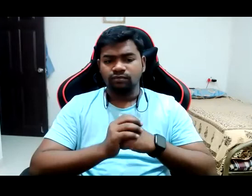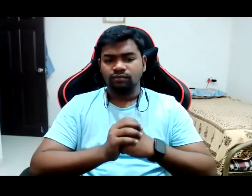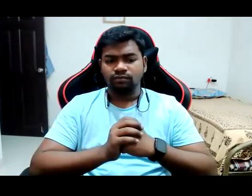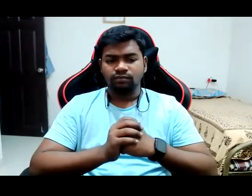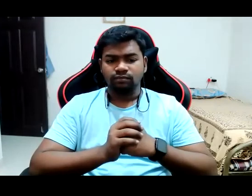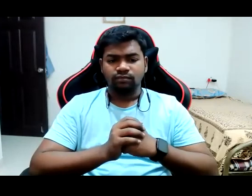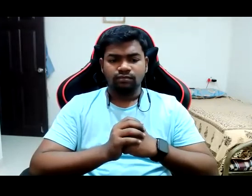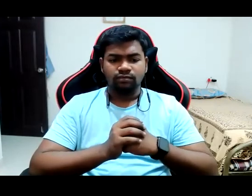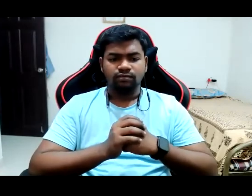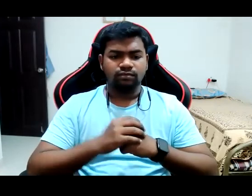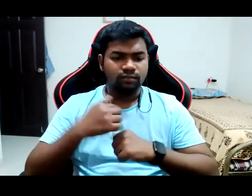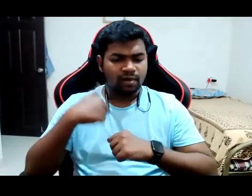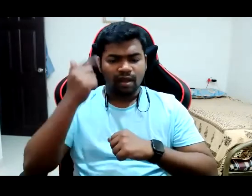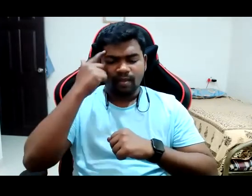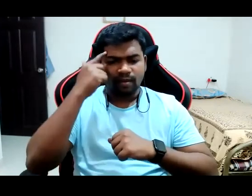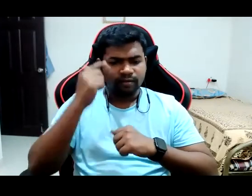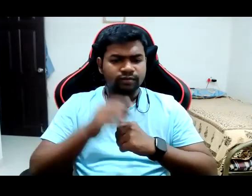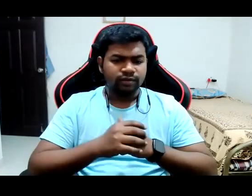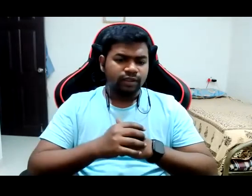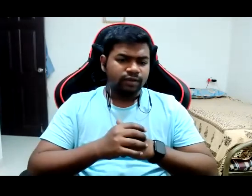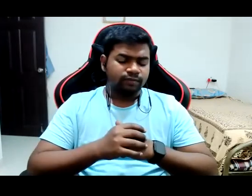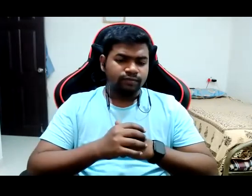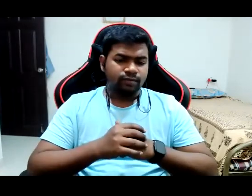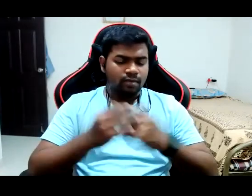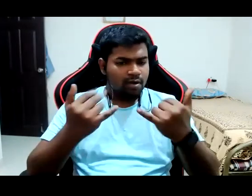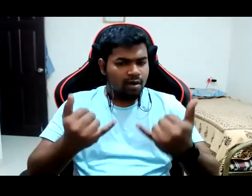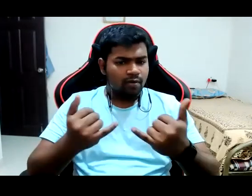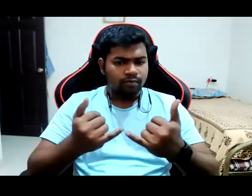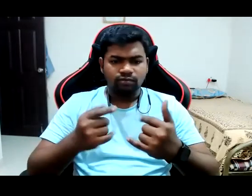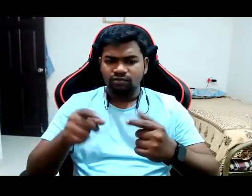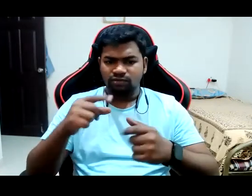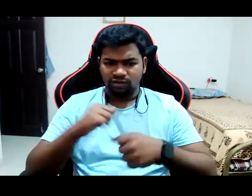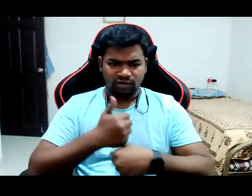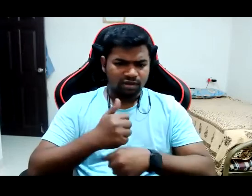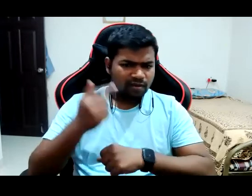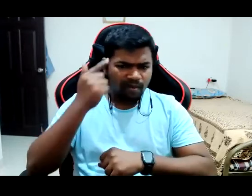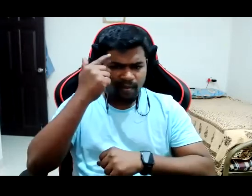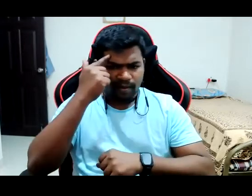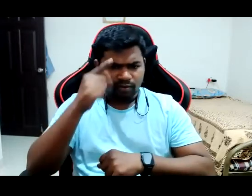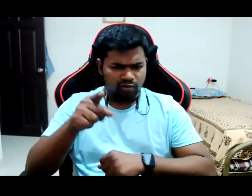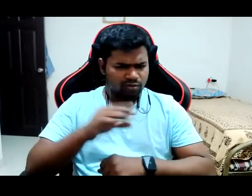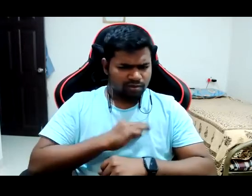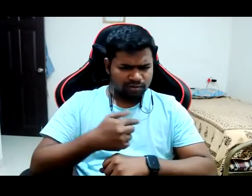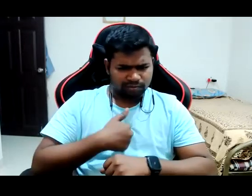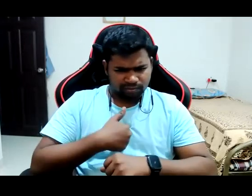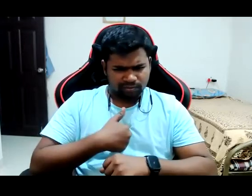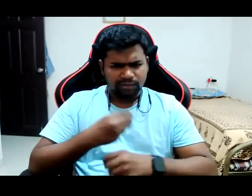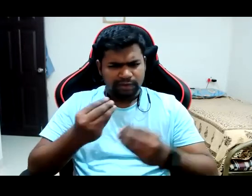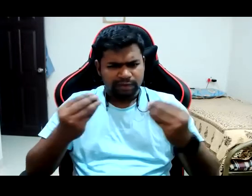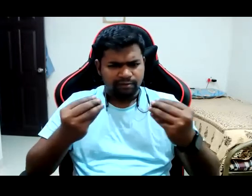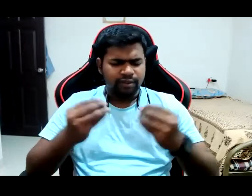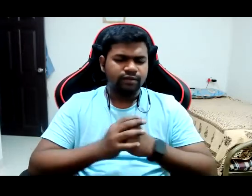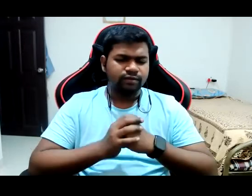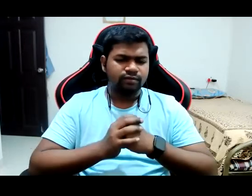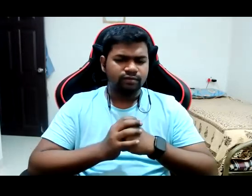I think there is some merit there, but now whether the judges would think, like me is something that, of